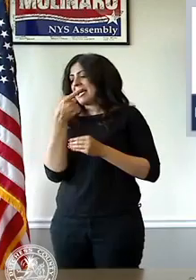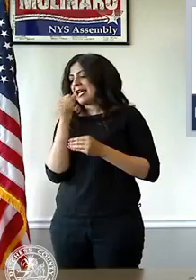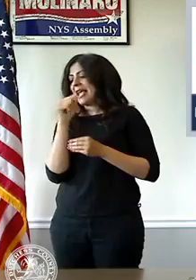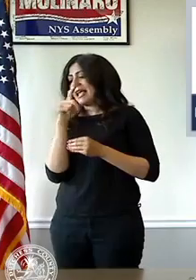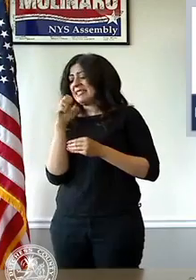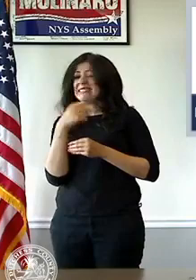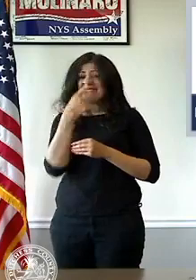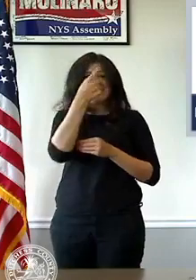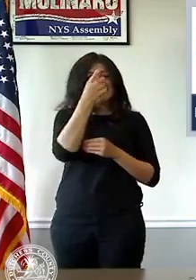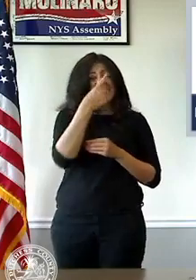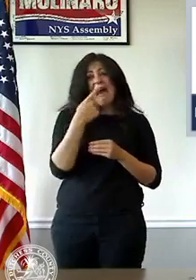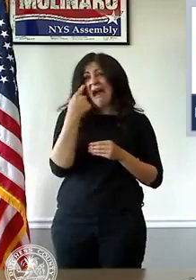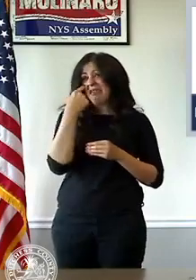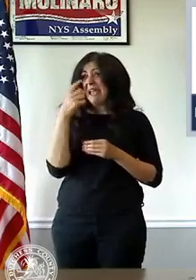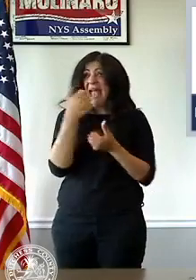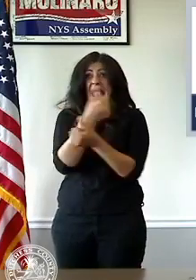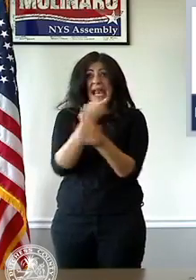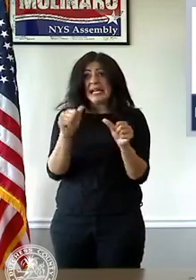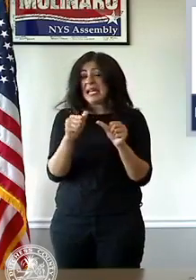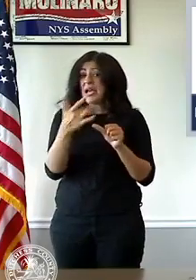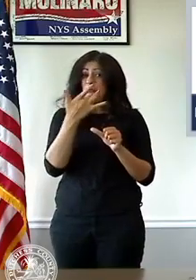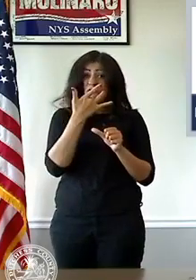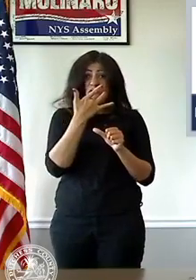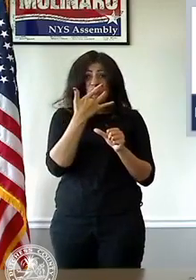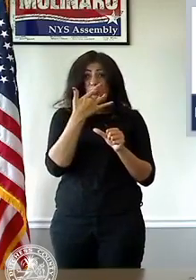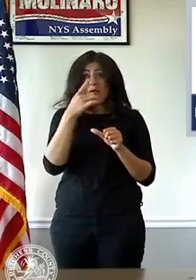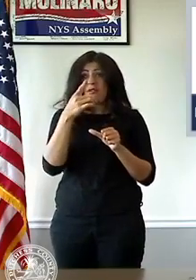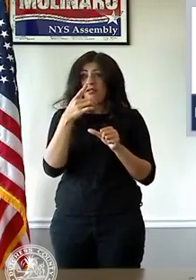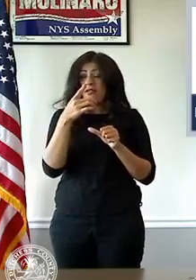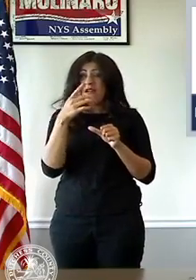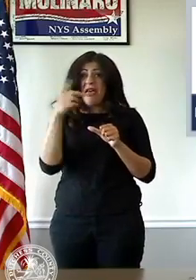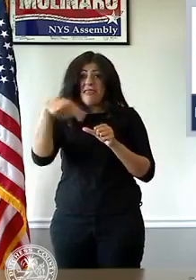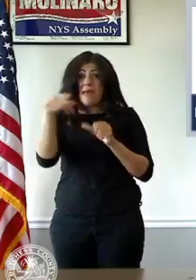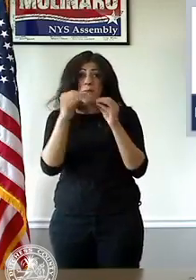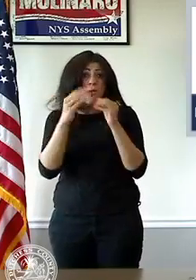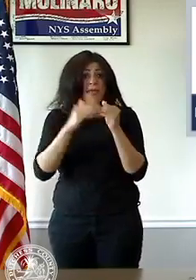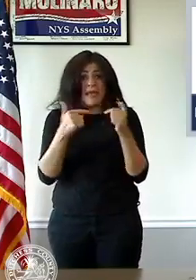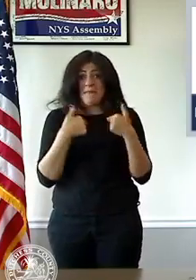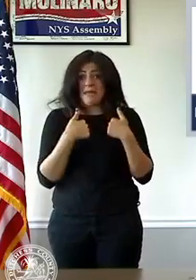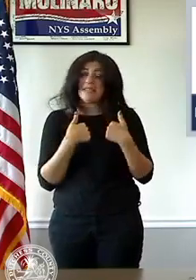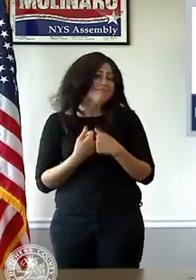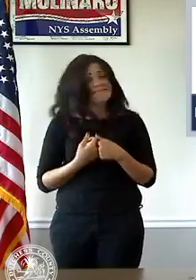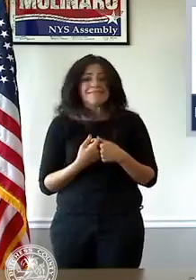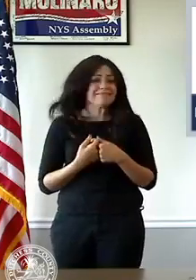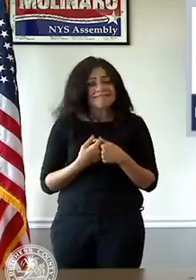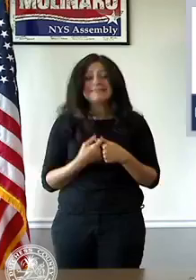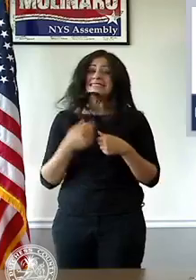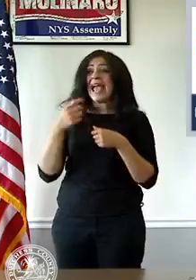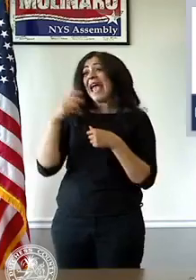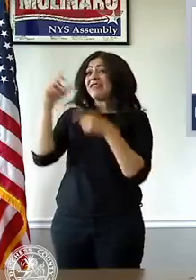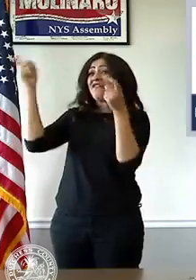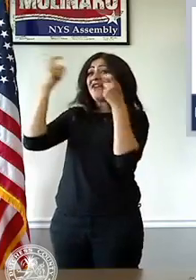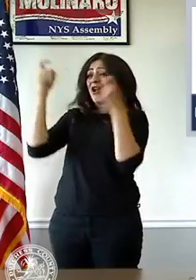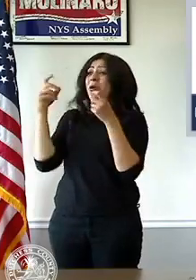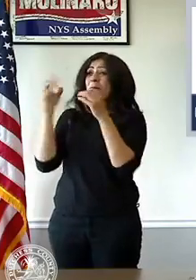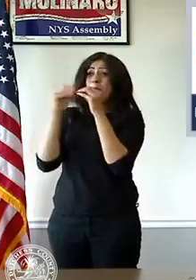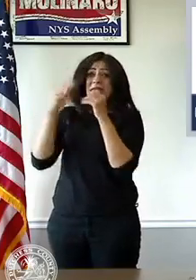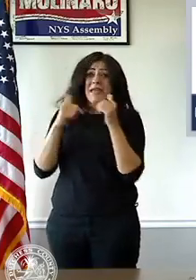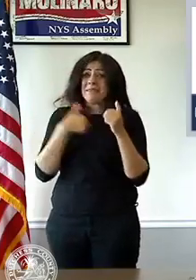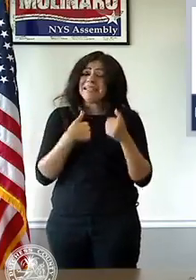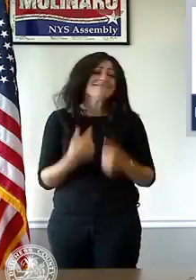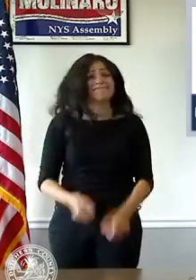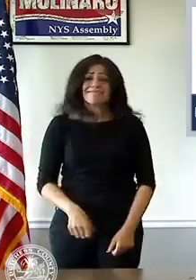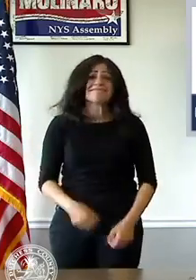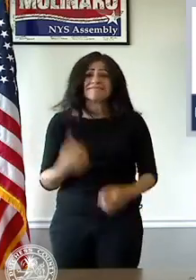County who, more than me, wants the fair happening. and the Renegades starting their season. There